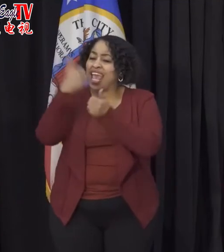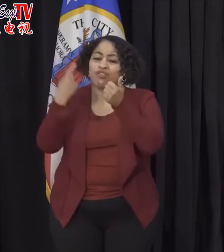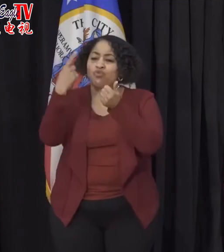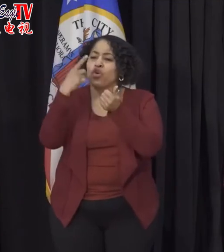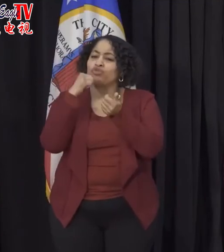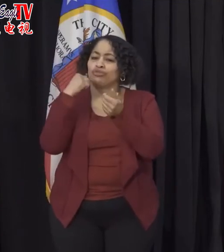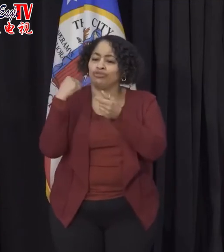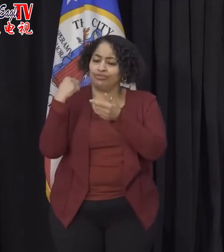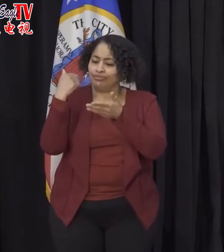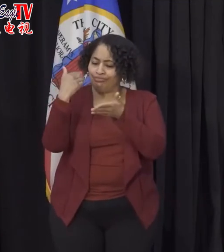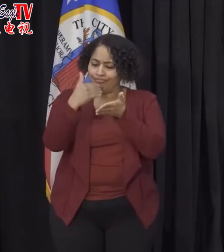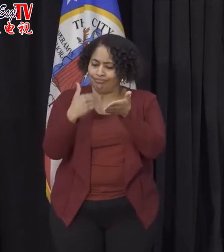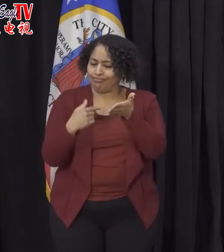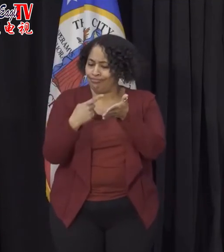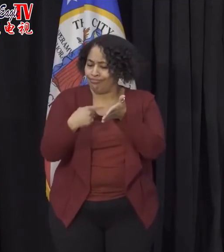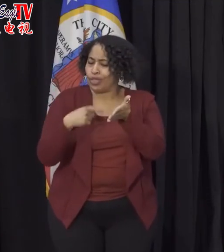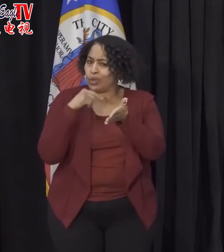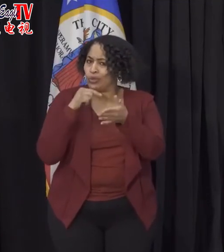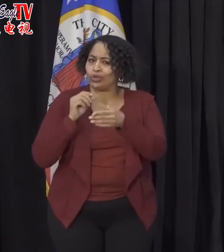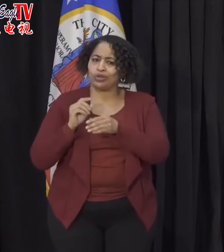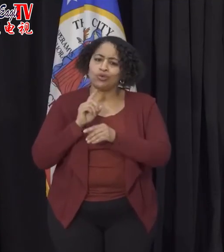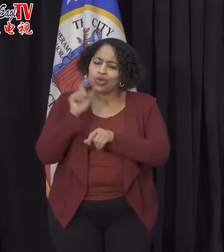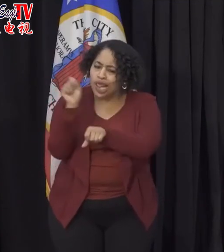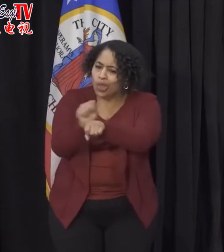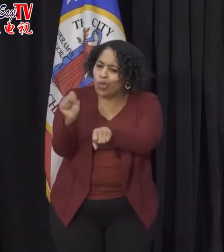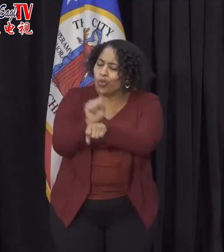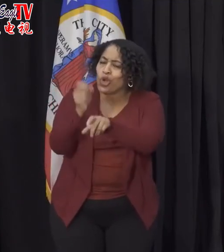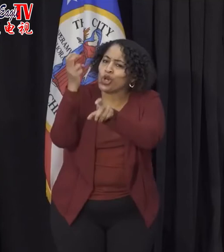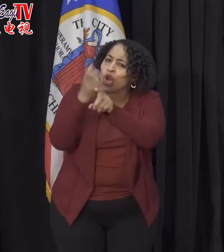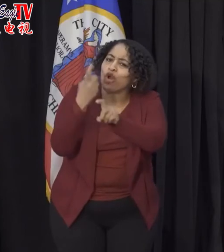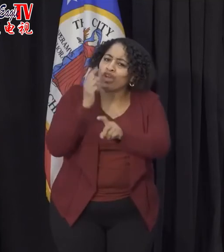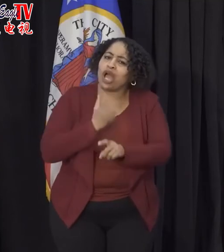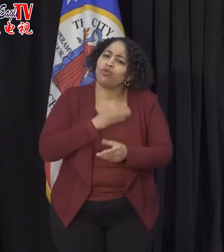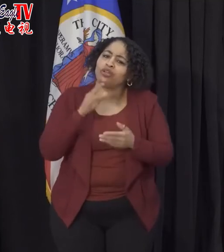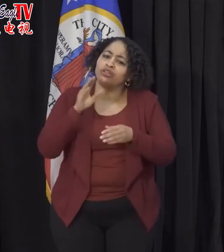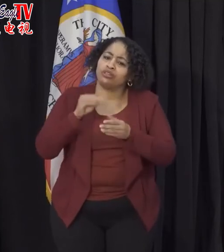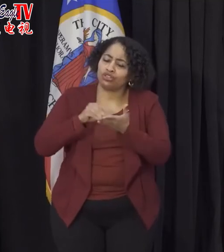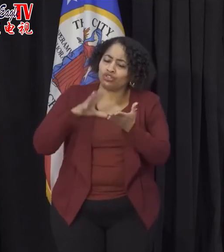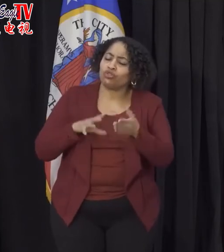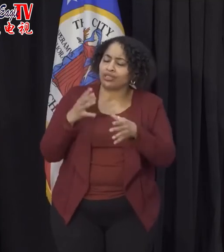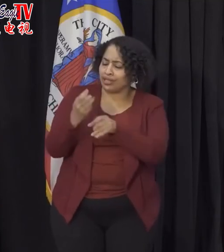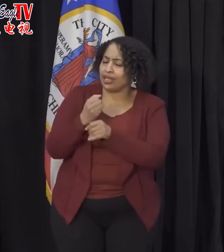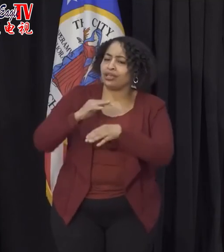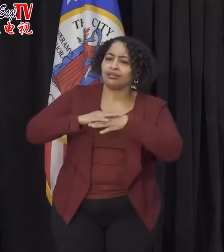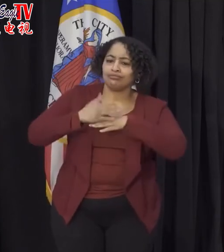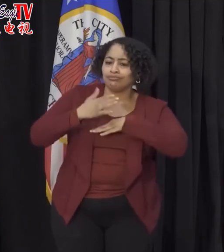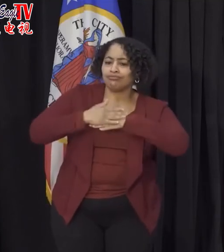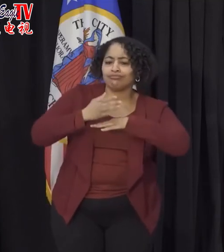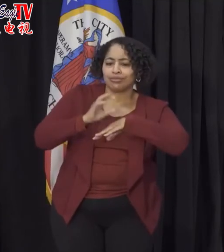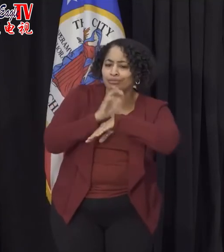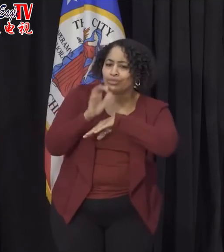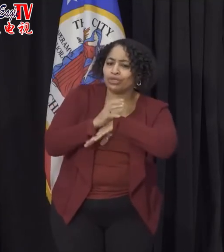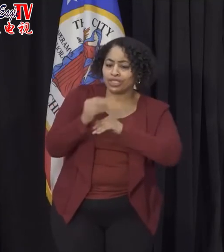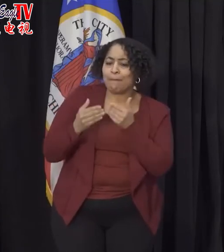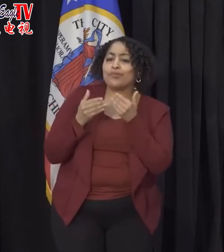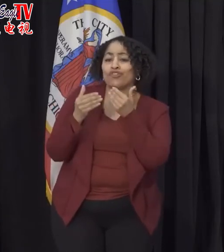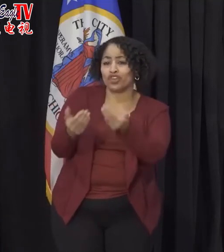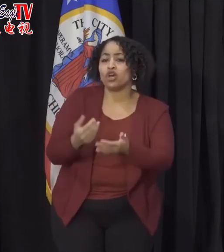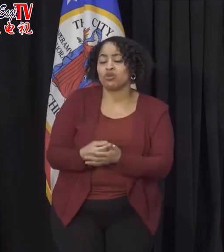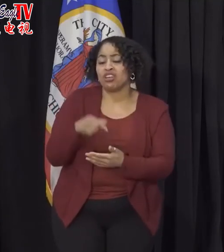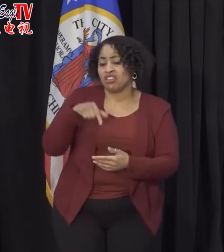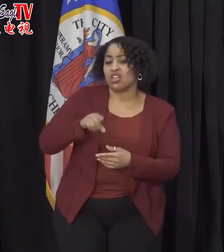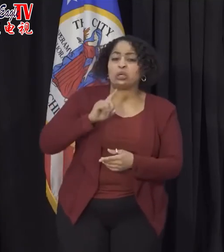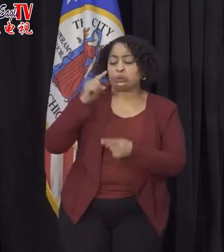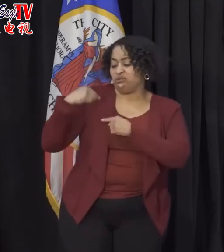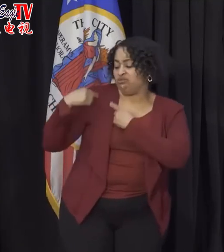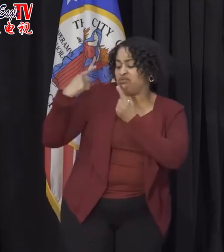everyone who has put in the work for our children to have computers and to be able to move forward. This has